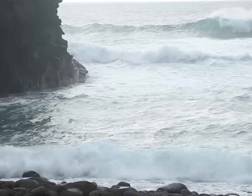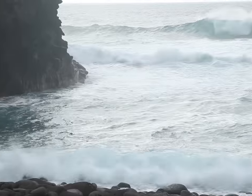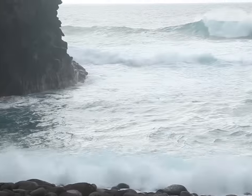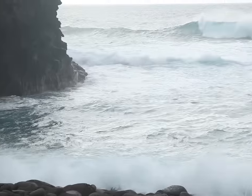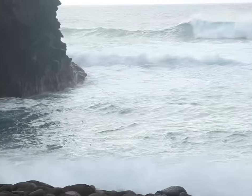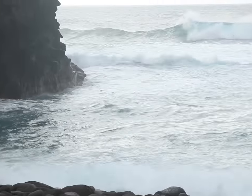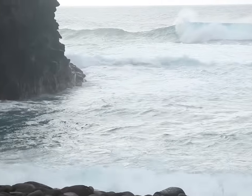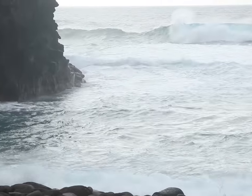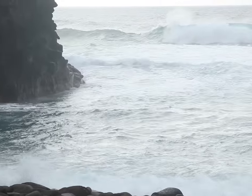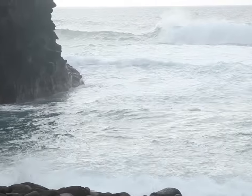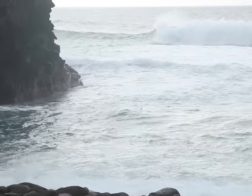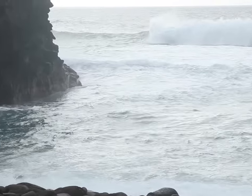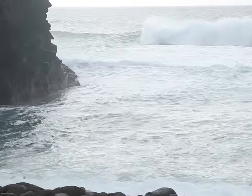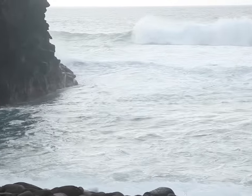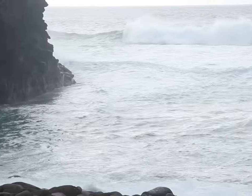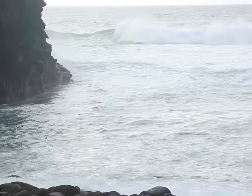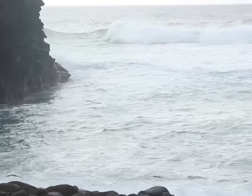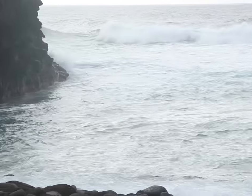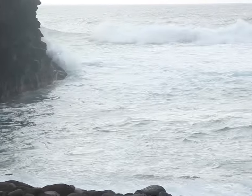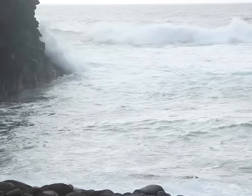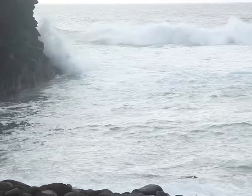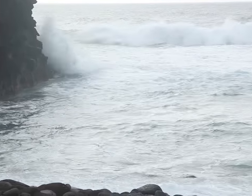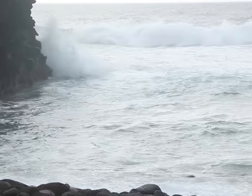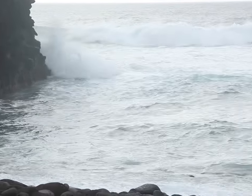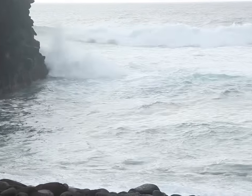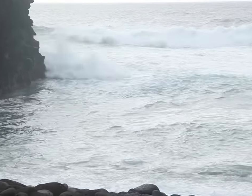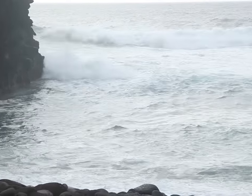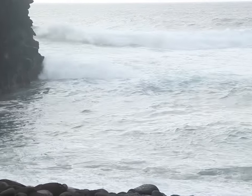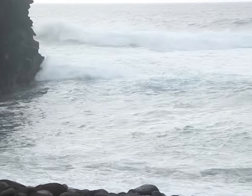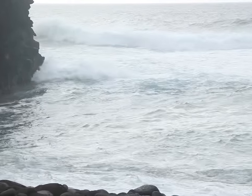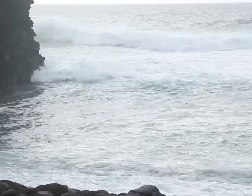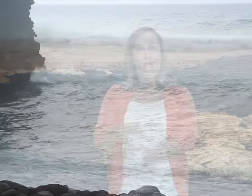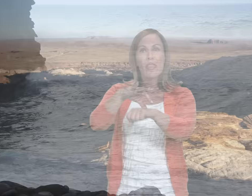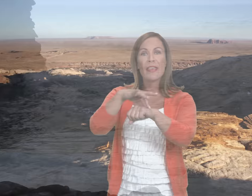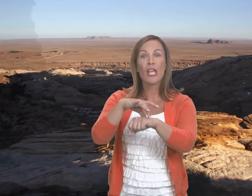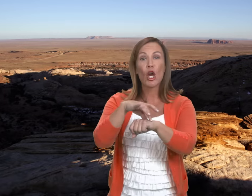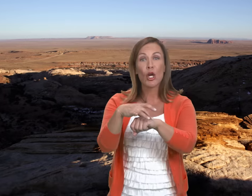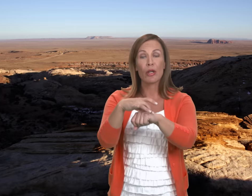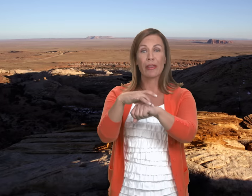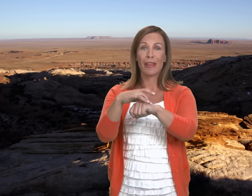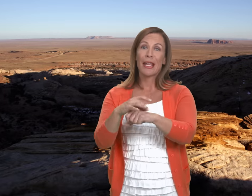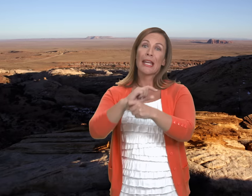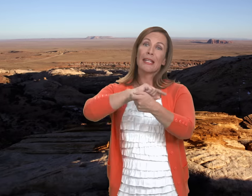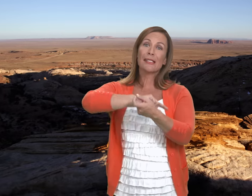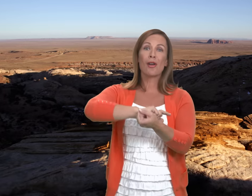oceans and the tides The Earth is